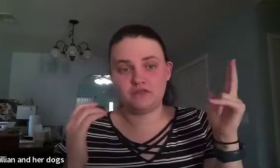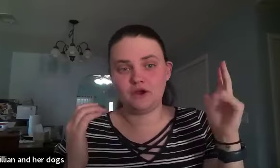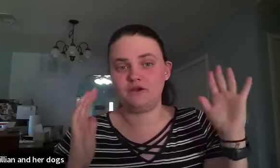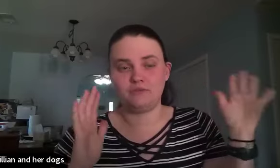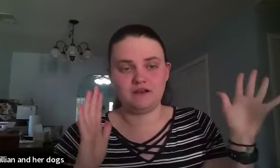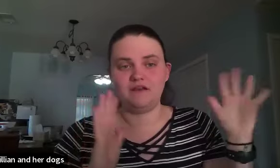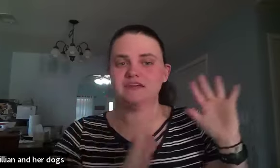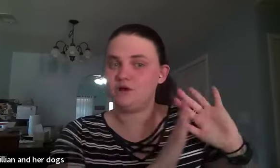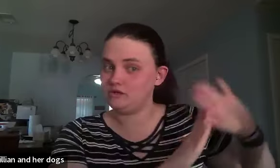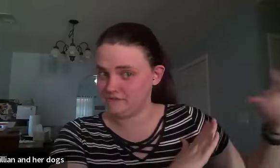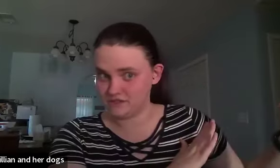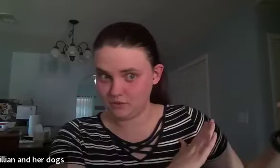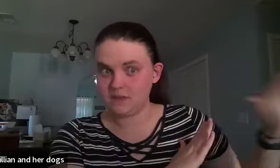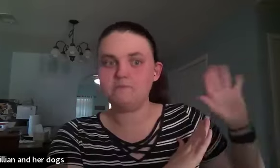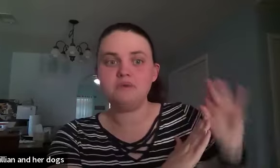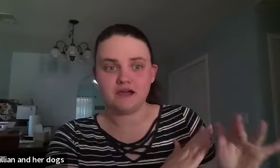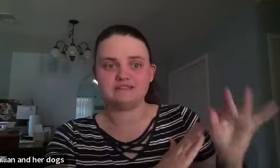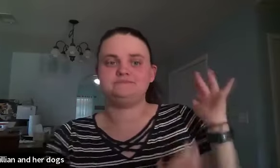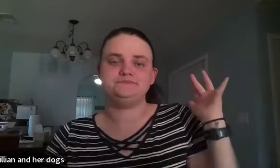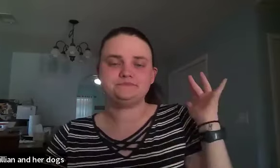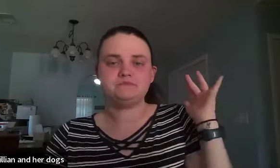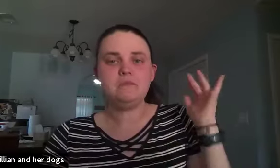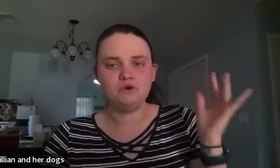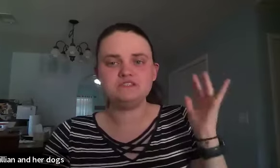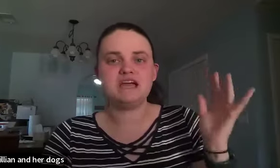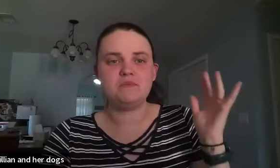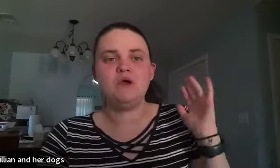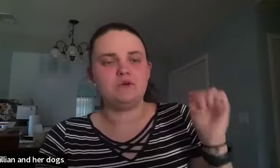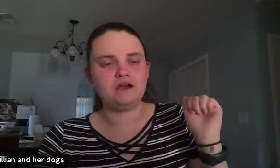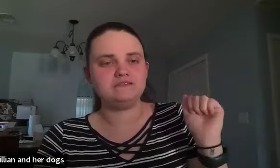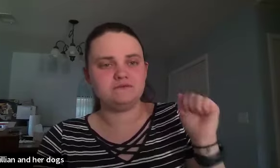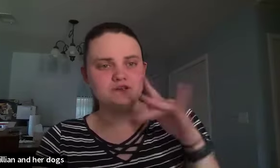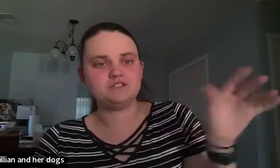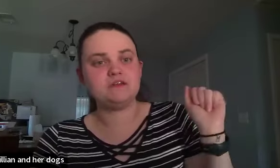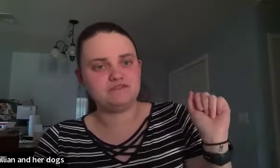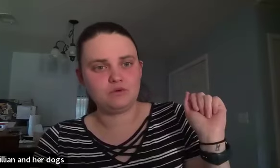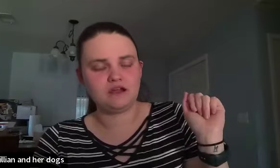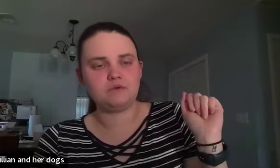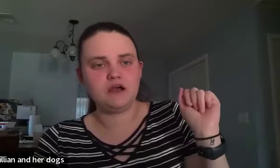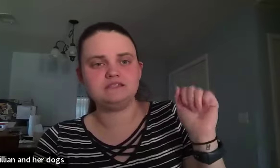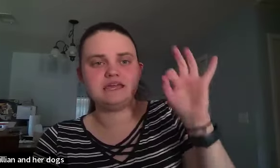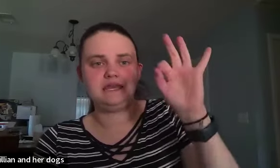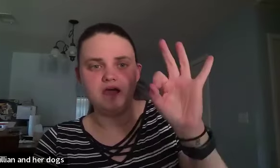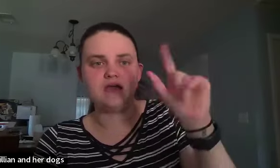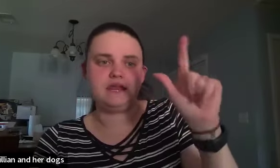the third or whatnot, that's a whole different story. But most of the time, we're not, if we're fingerspelling Florida, we're not saying